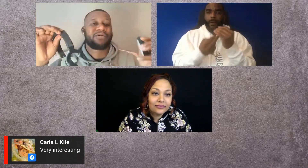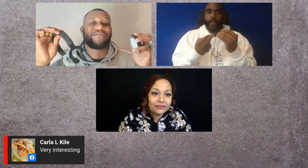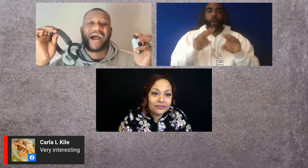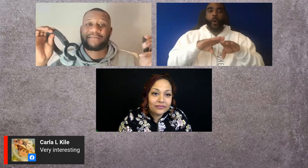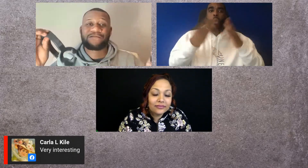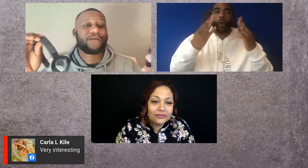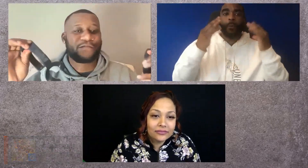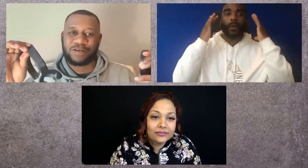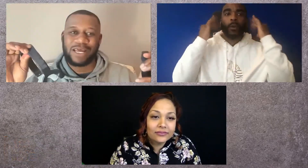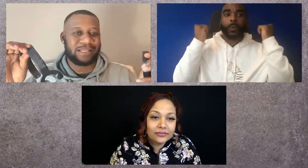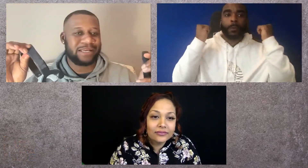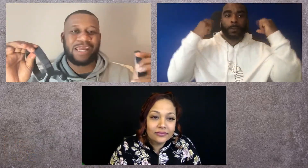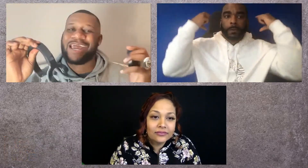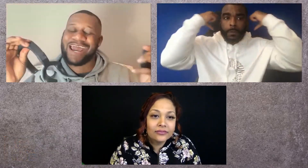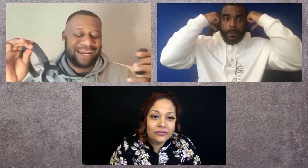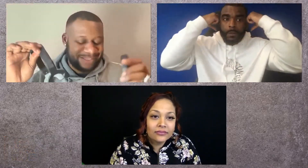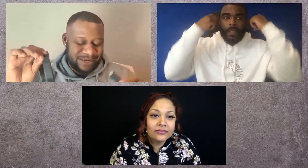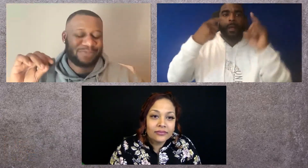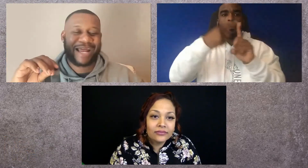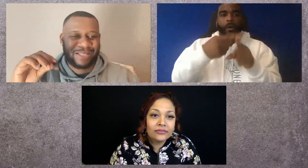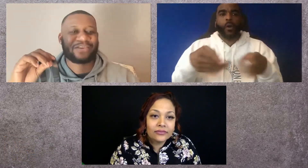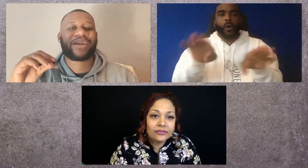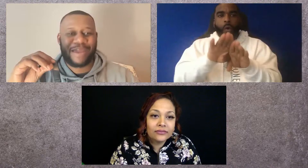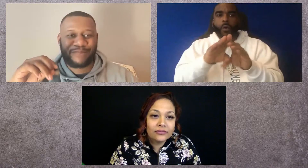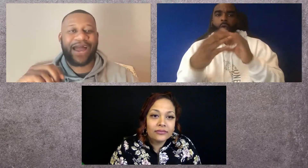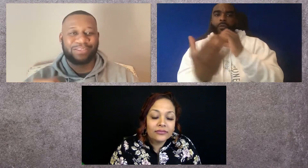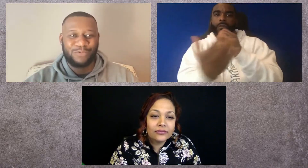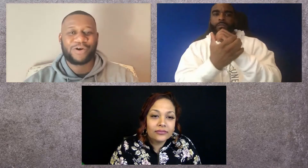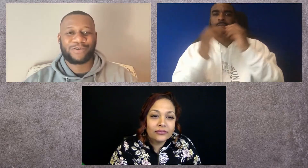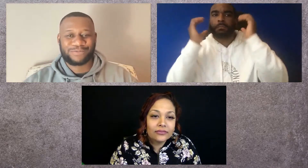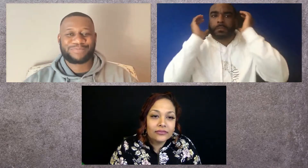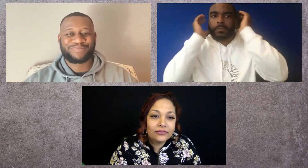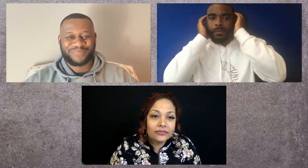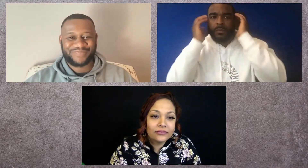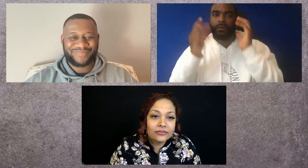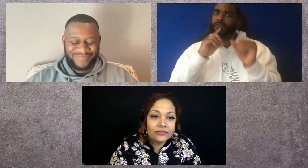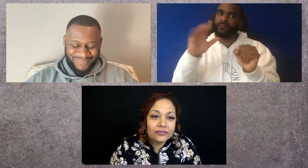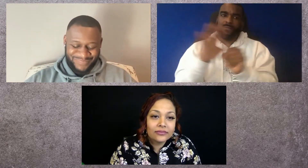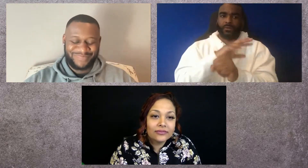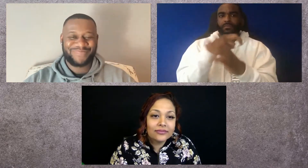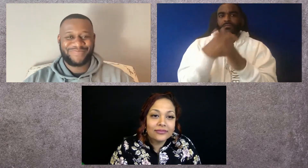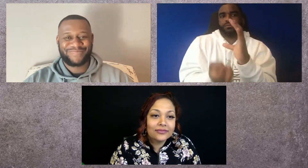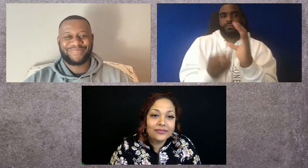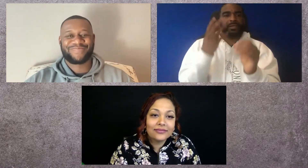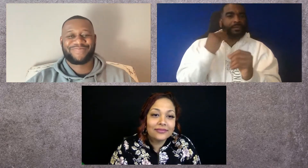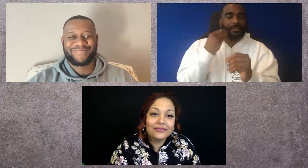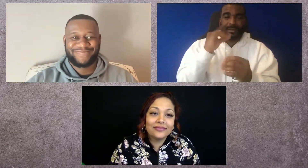experience, providing full fidelity. And it's something that is going to impact the world.